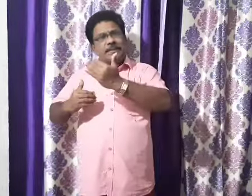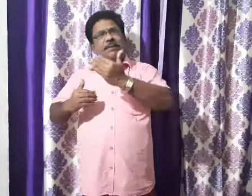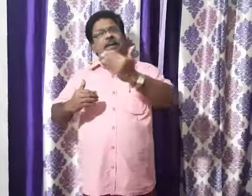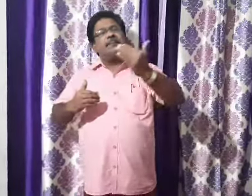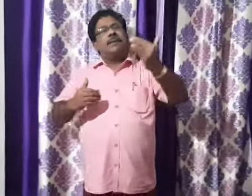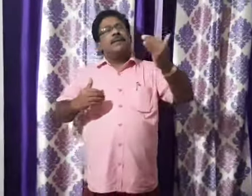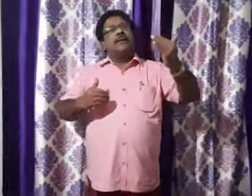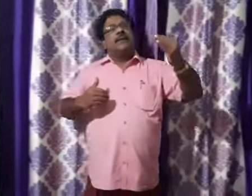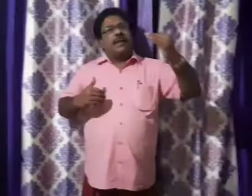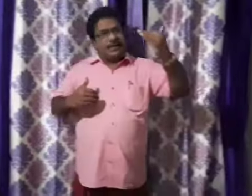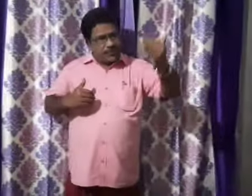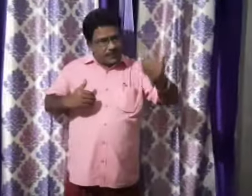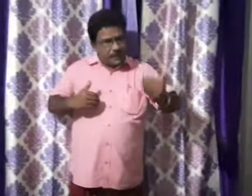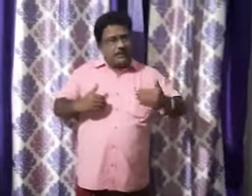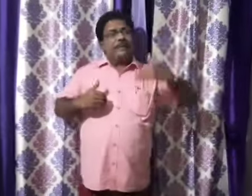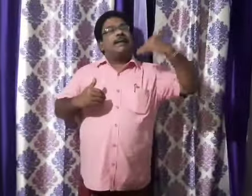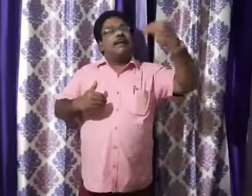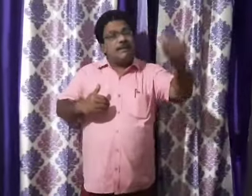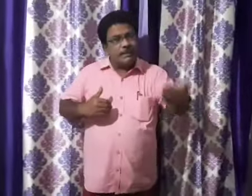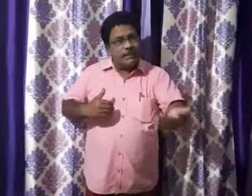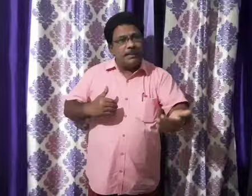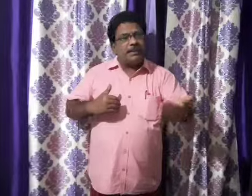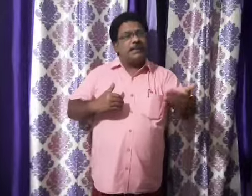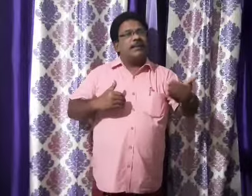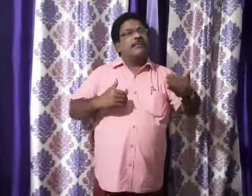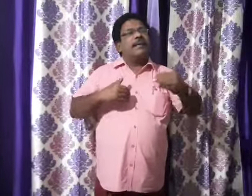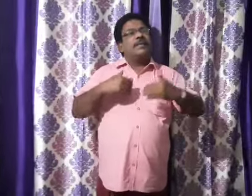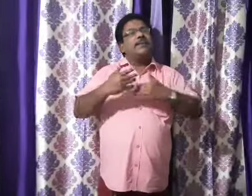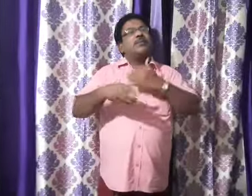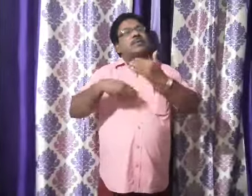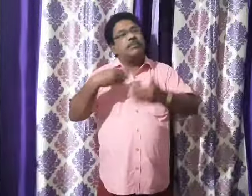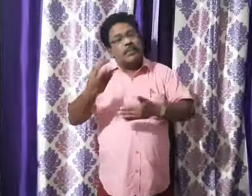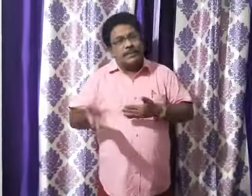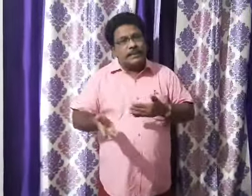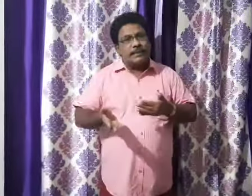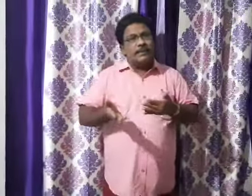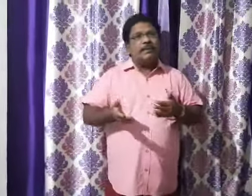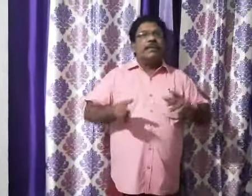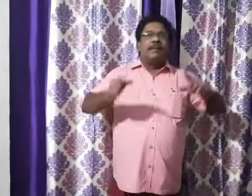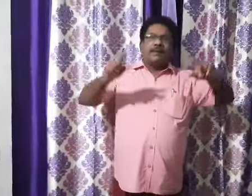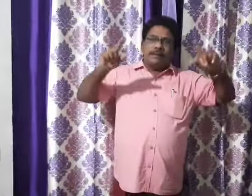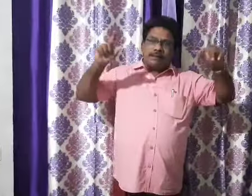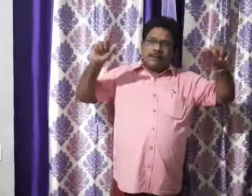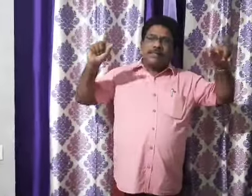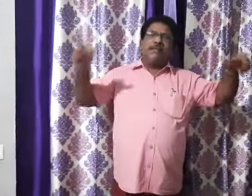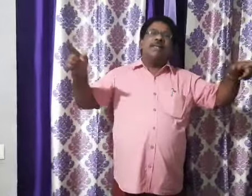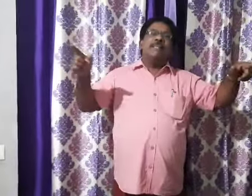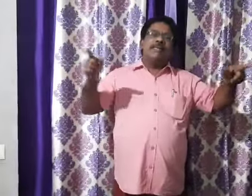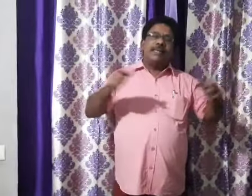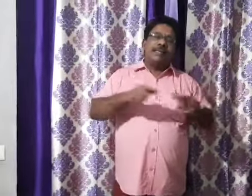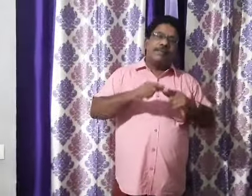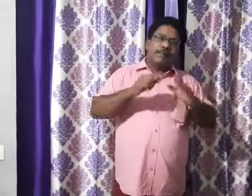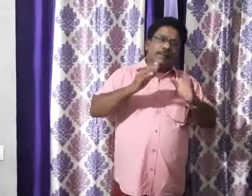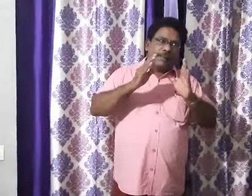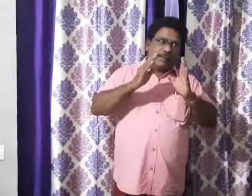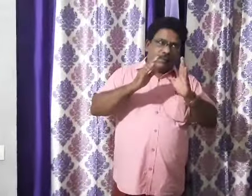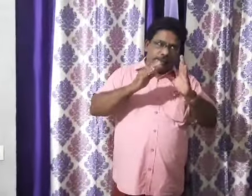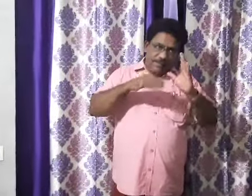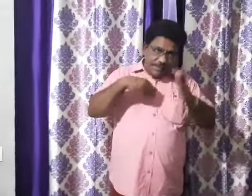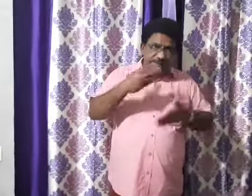what happened? Manufacturing. The second sector became the most important sector. Different machineries were